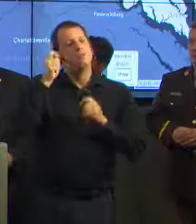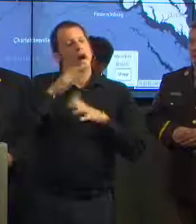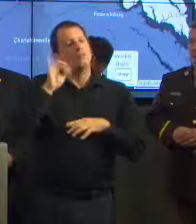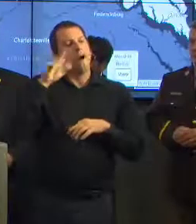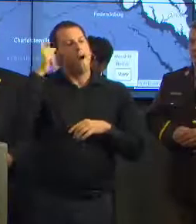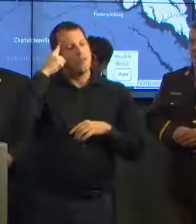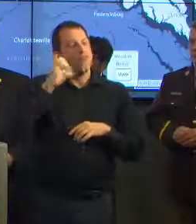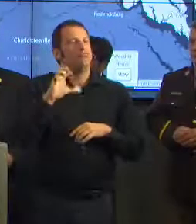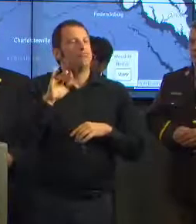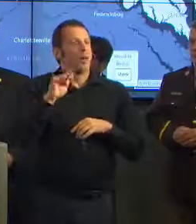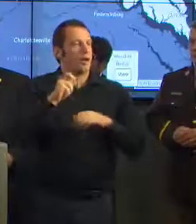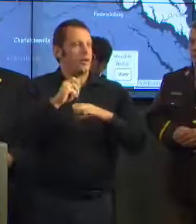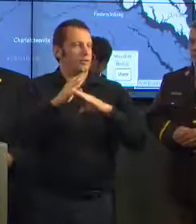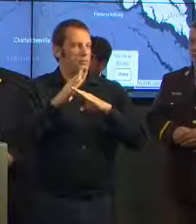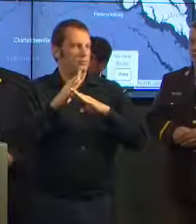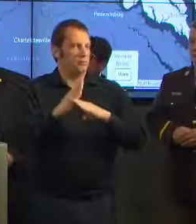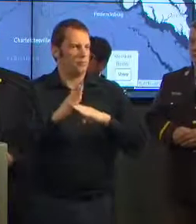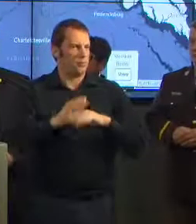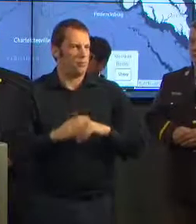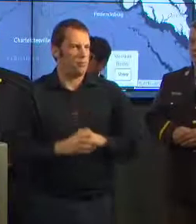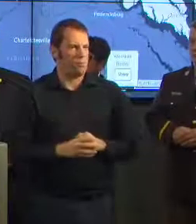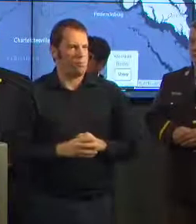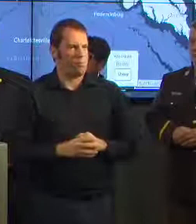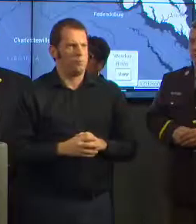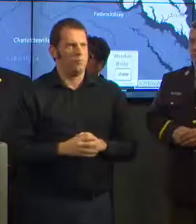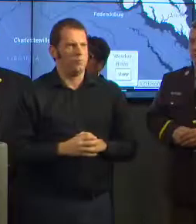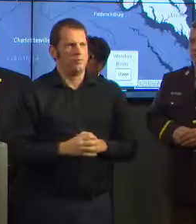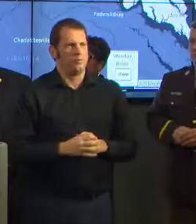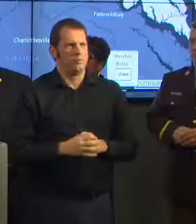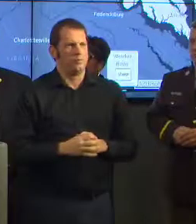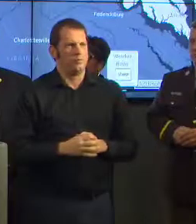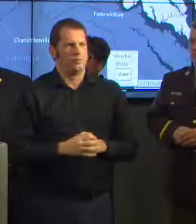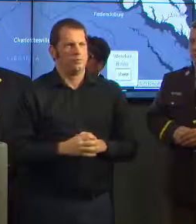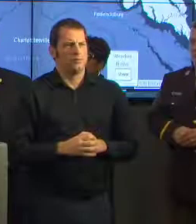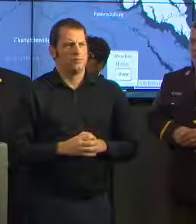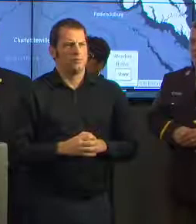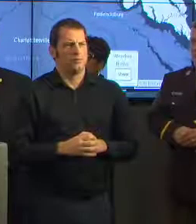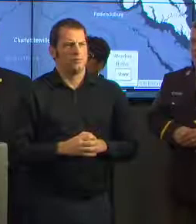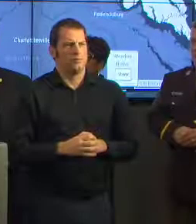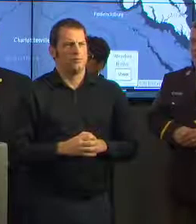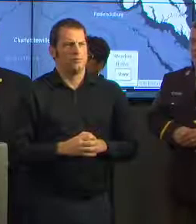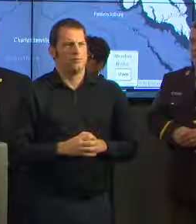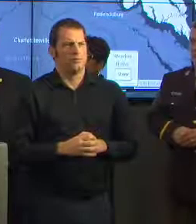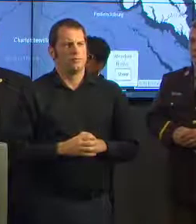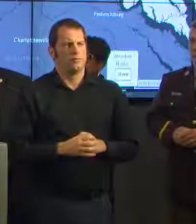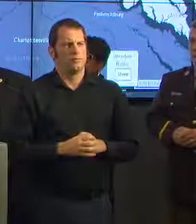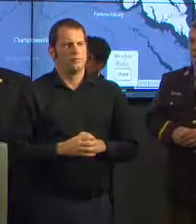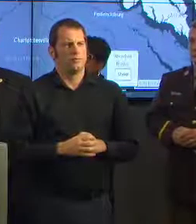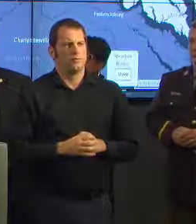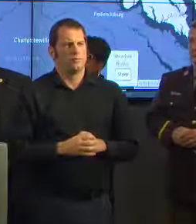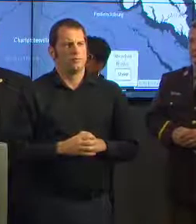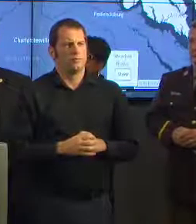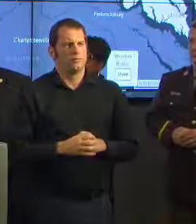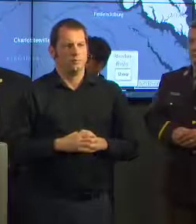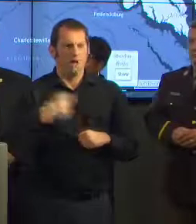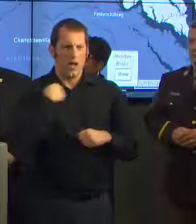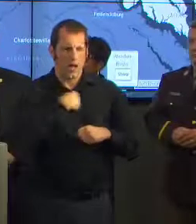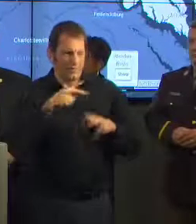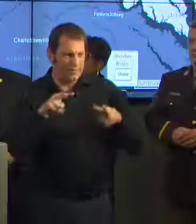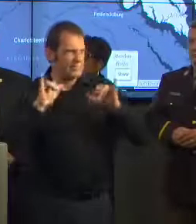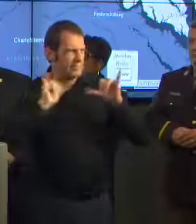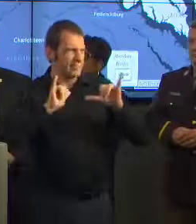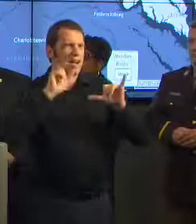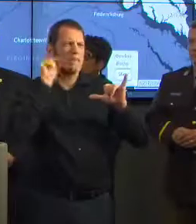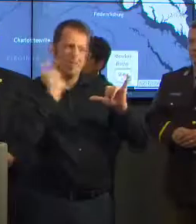it became clear that in order to expedite the mobilization of our statewide response and